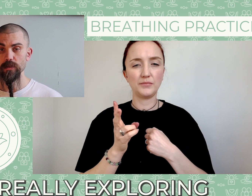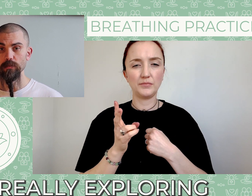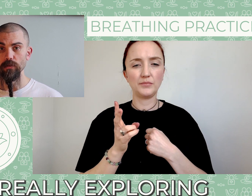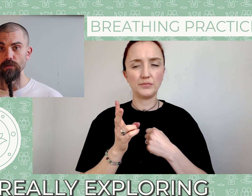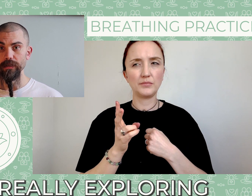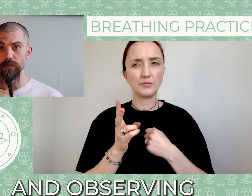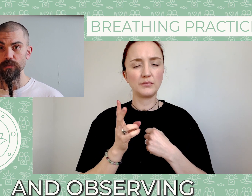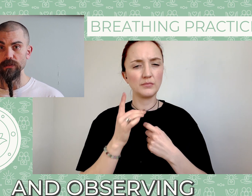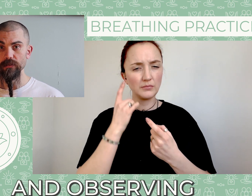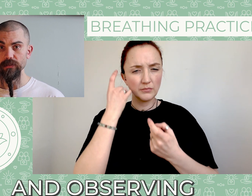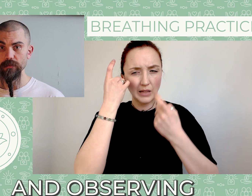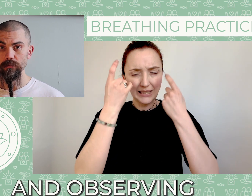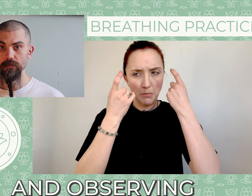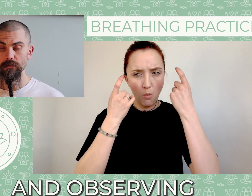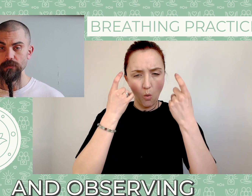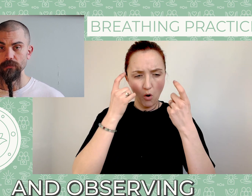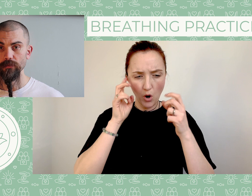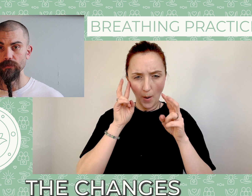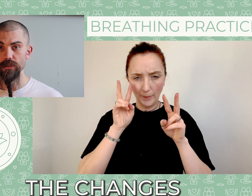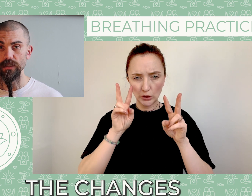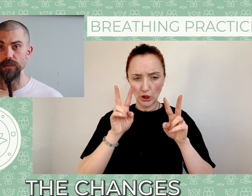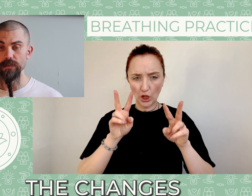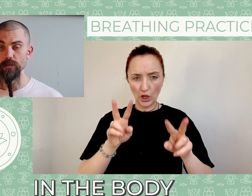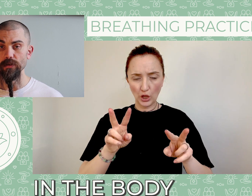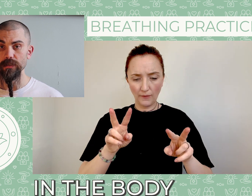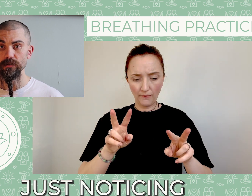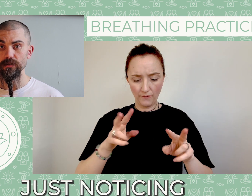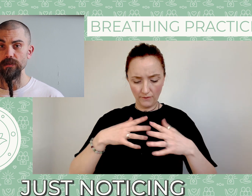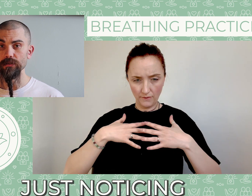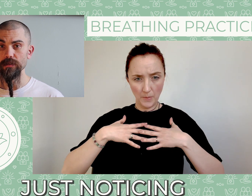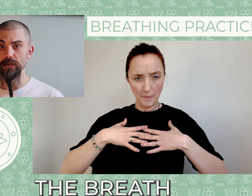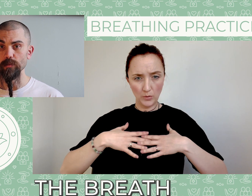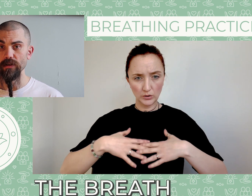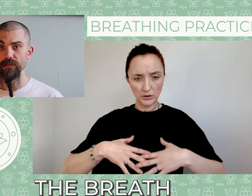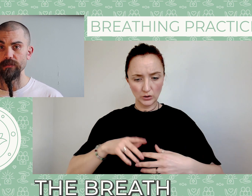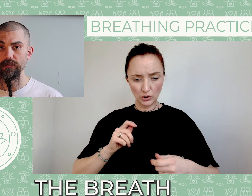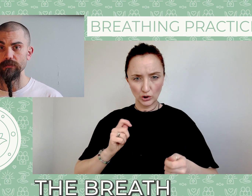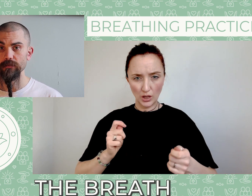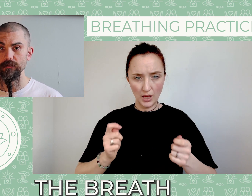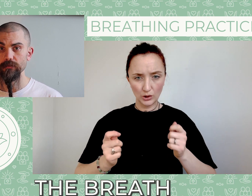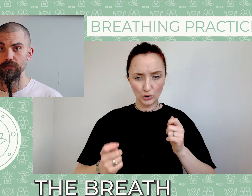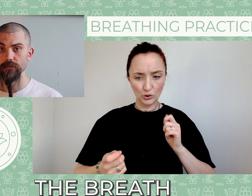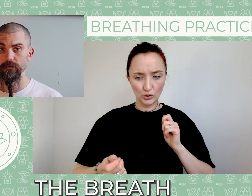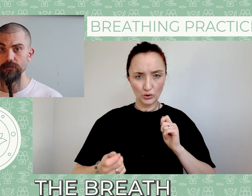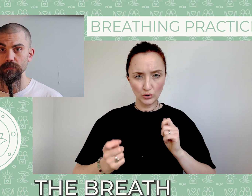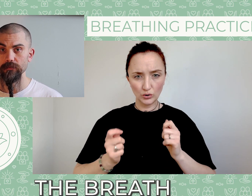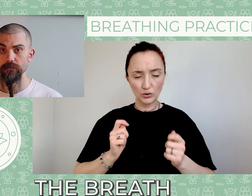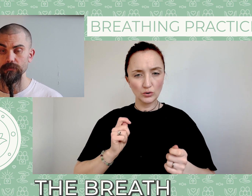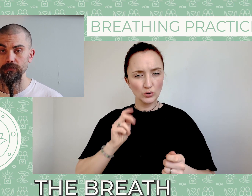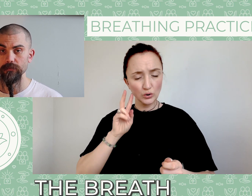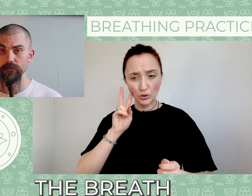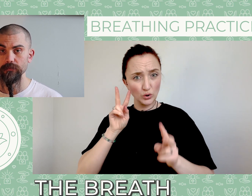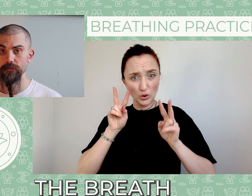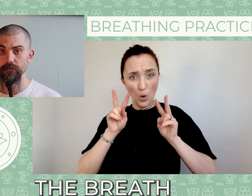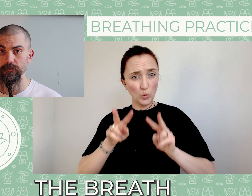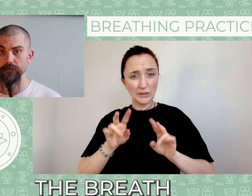Really exploring and observing the changes in the body, just noticing the breath.